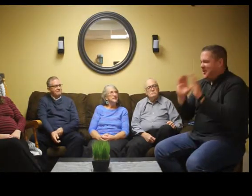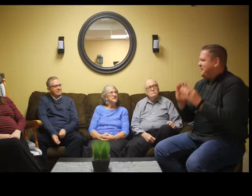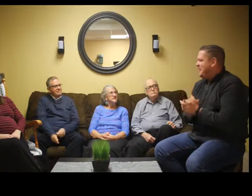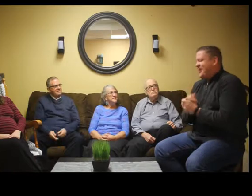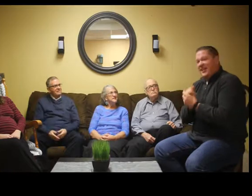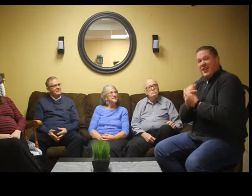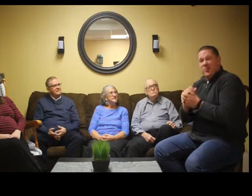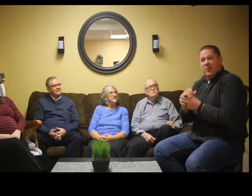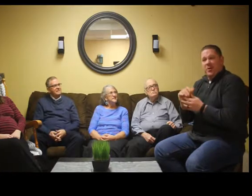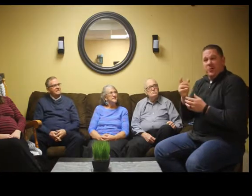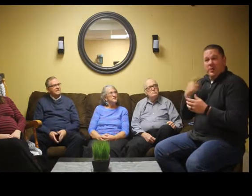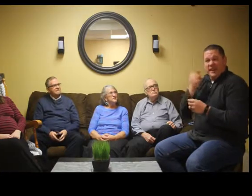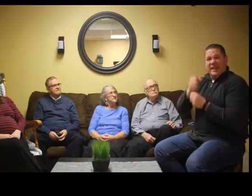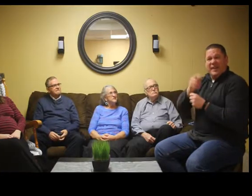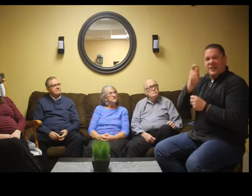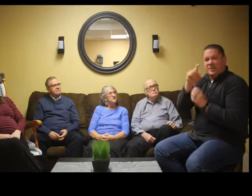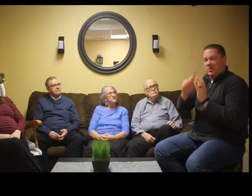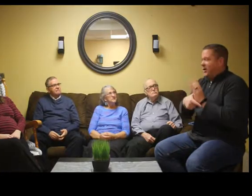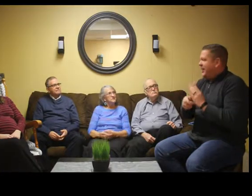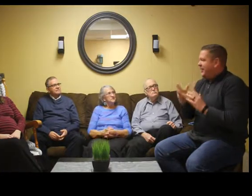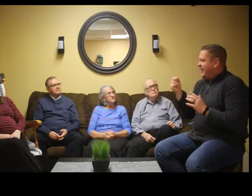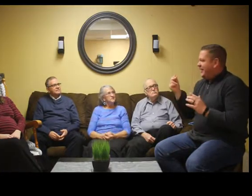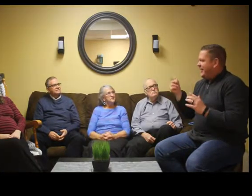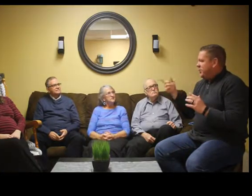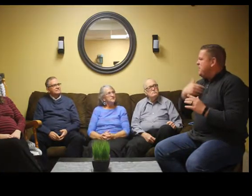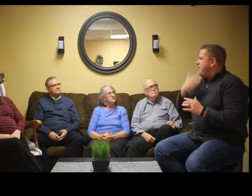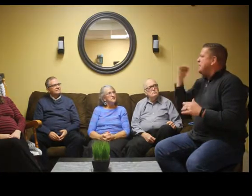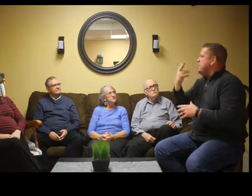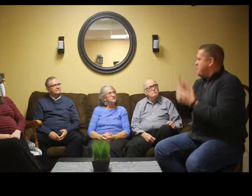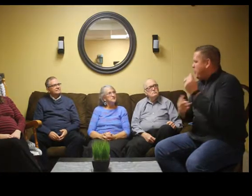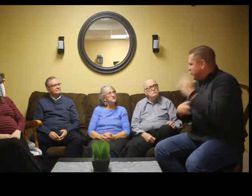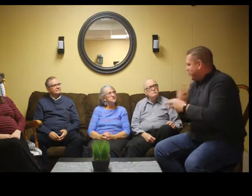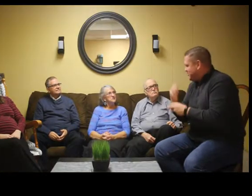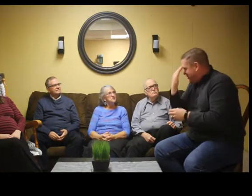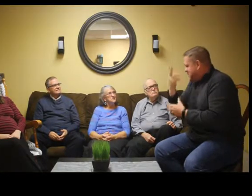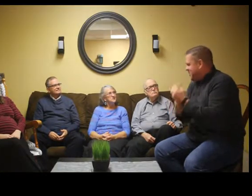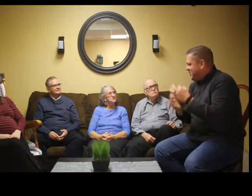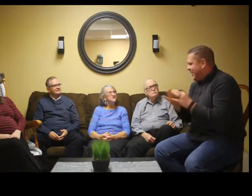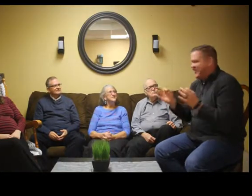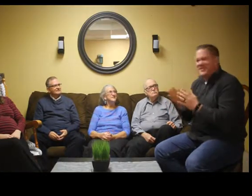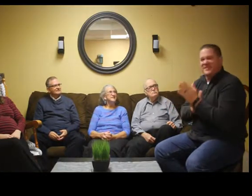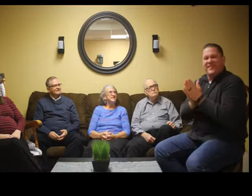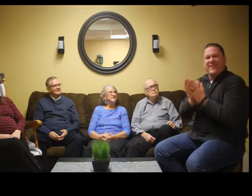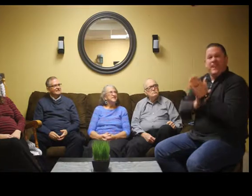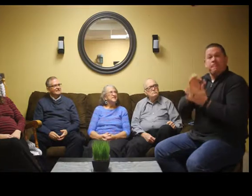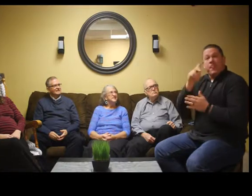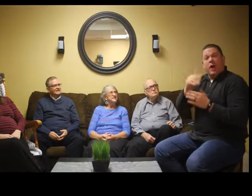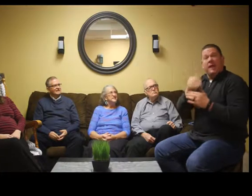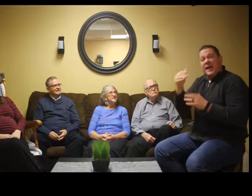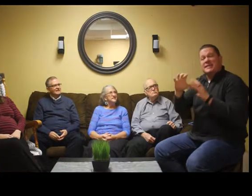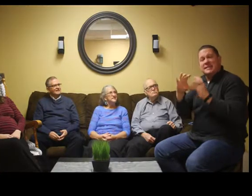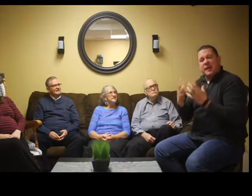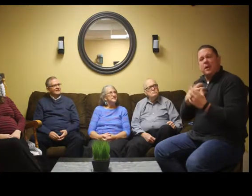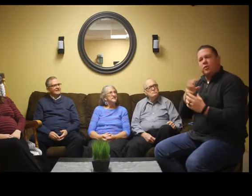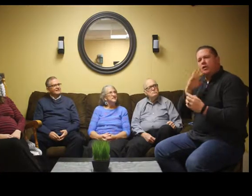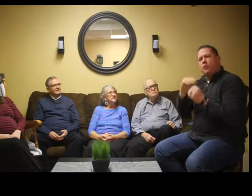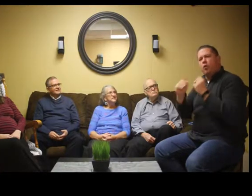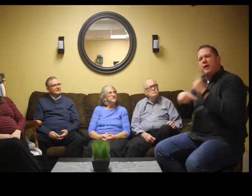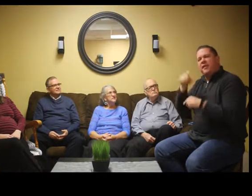Wonderful. Well, we're going to get into that in just a little while, and you have the best of both worlds, knowing both languages. So, all right, the next segment, I want to talk more about the need